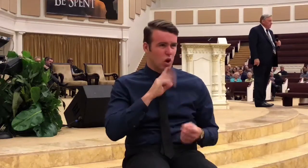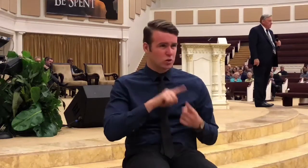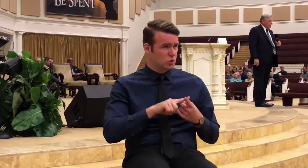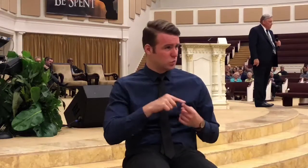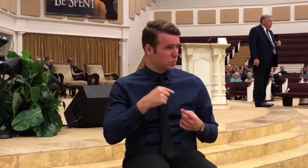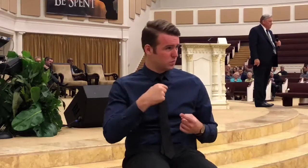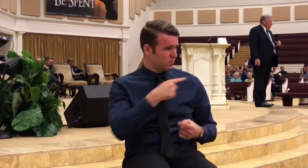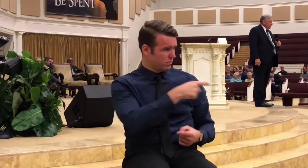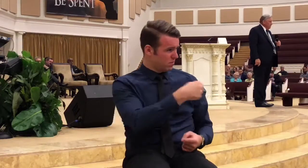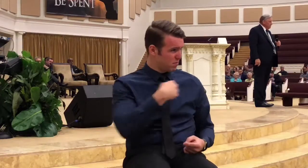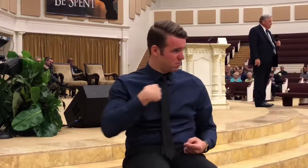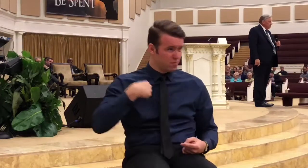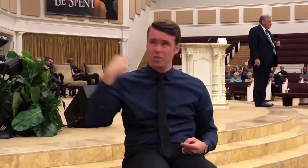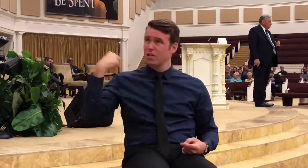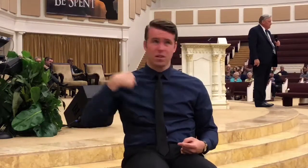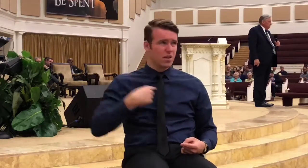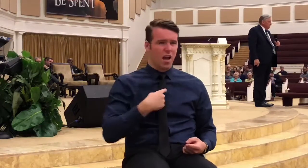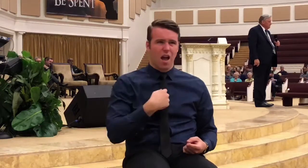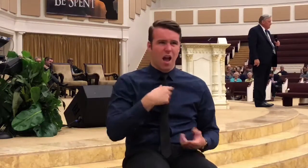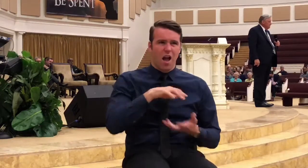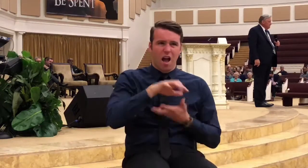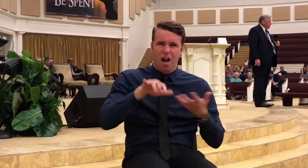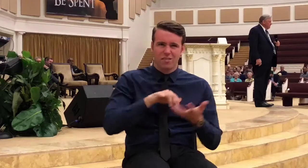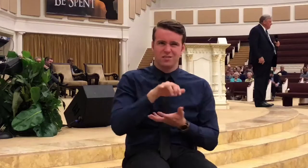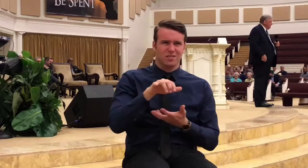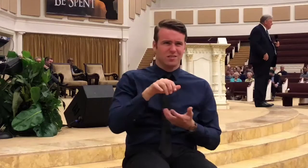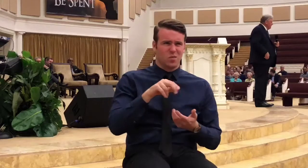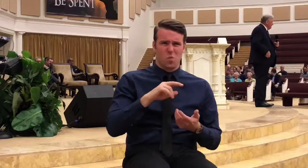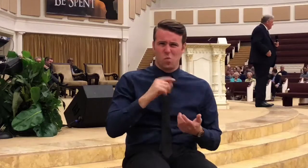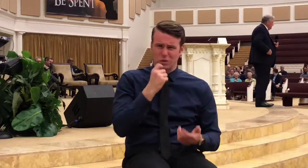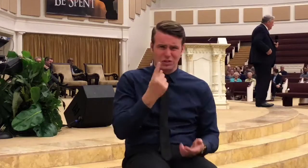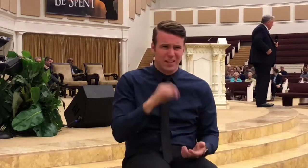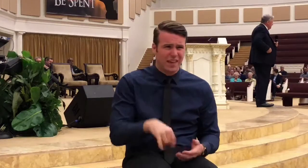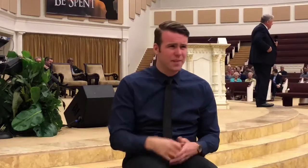And that was the mercy of the Holy Ghost.